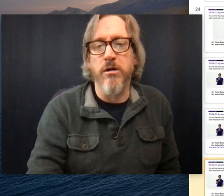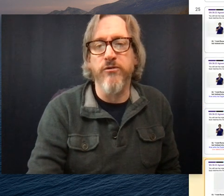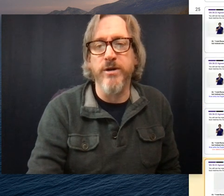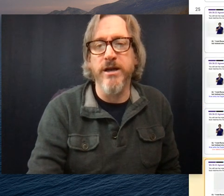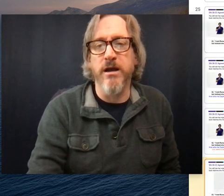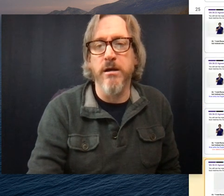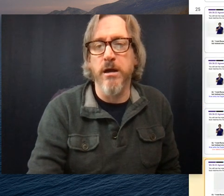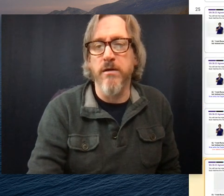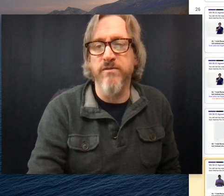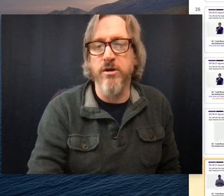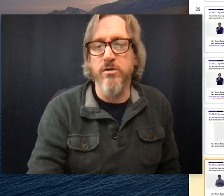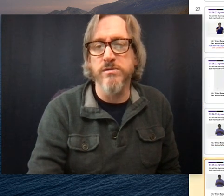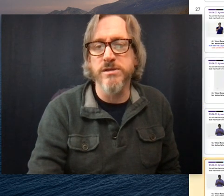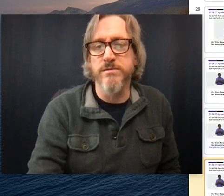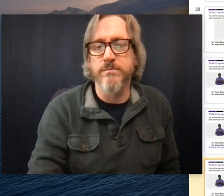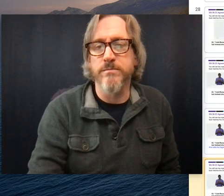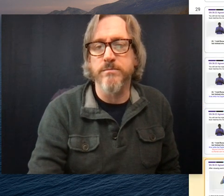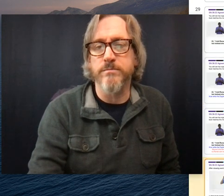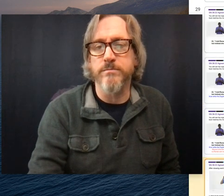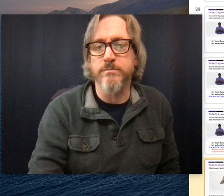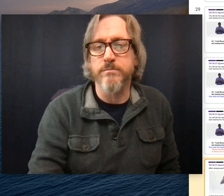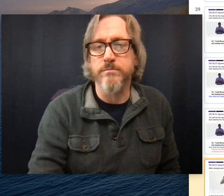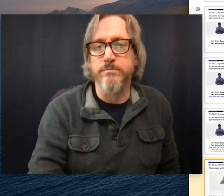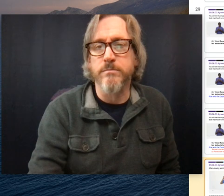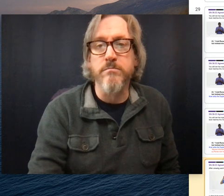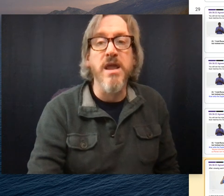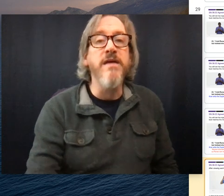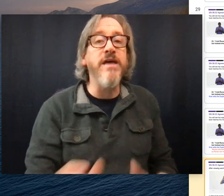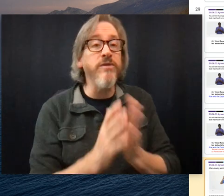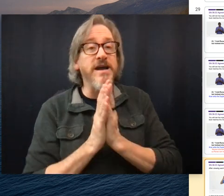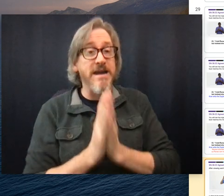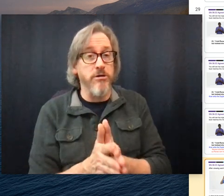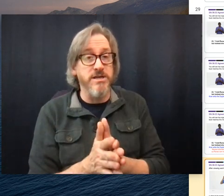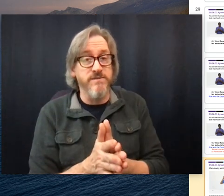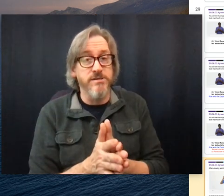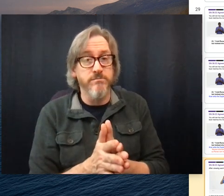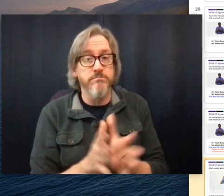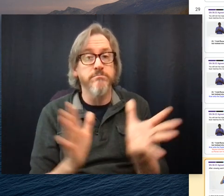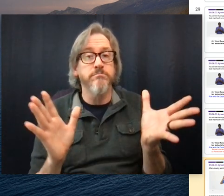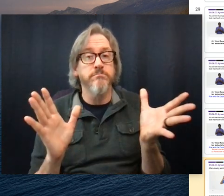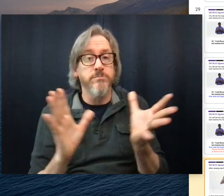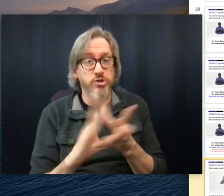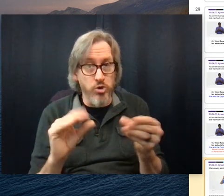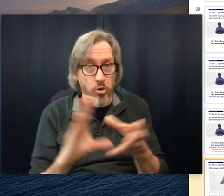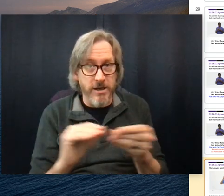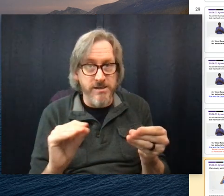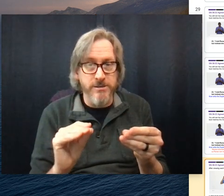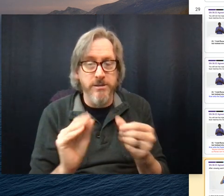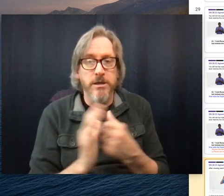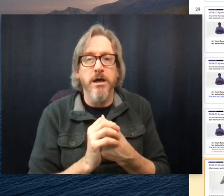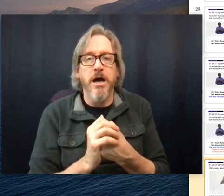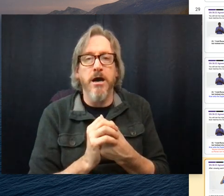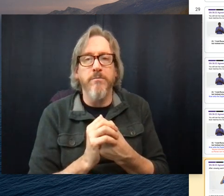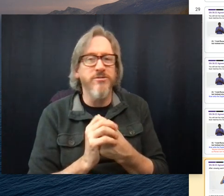So there are 3 of those. And we've got narratives,